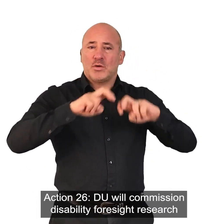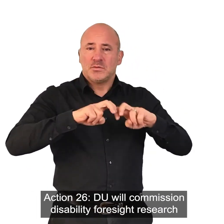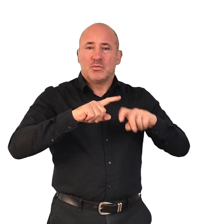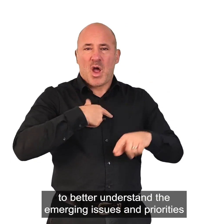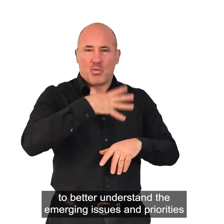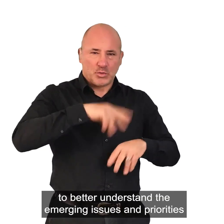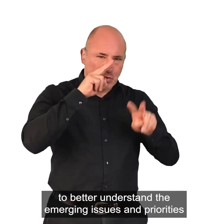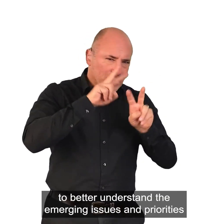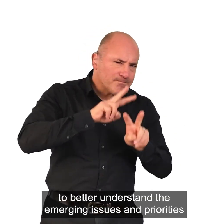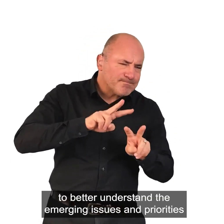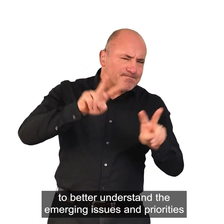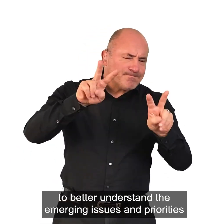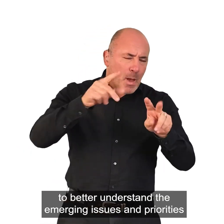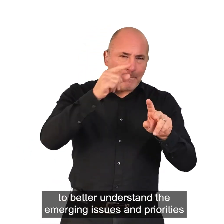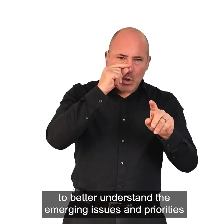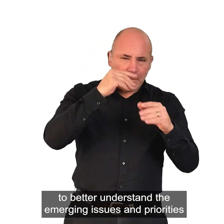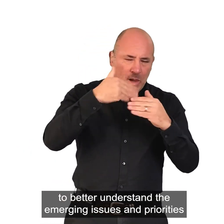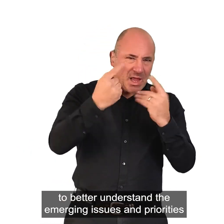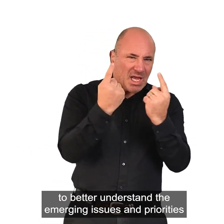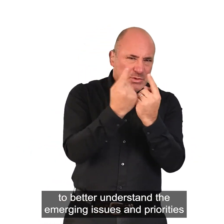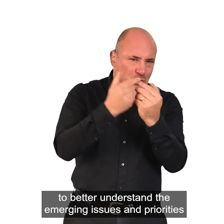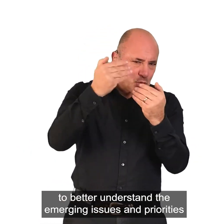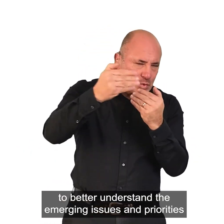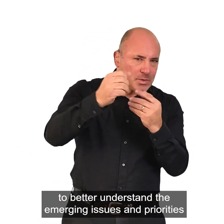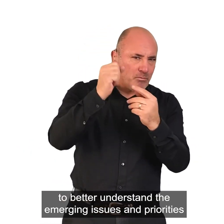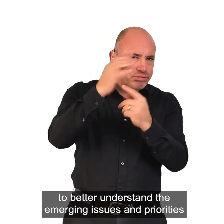to better understand the emerging issues and priorities